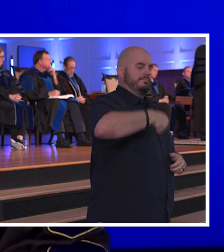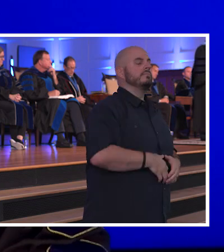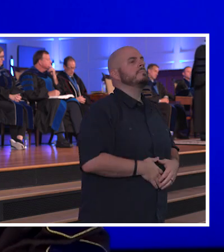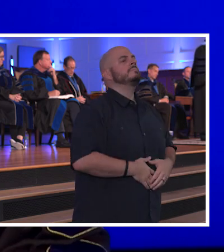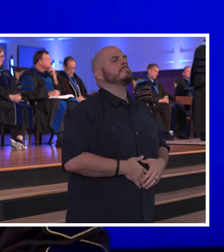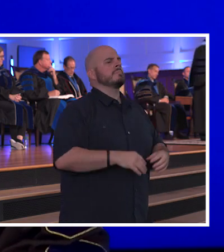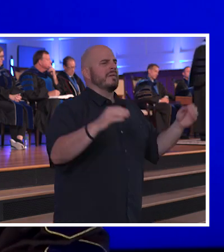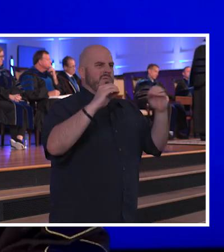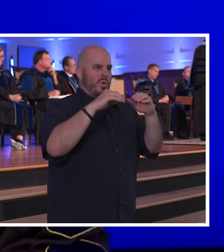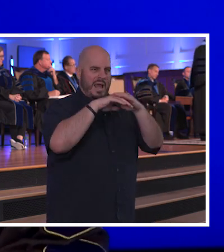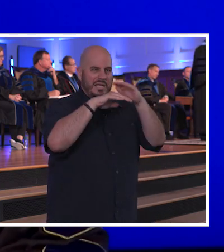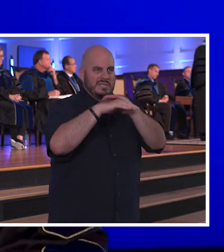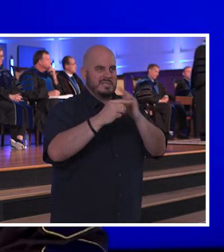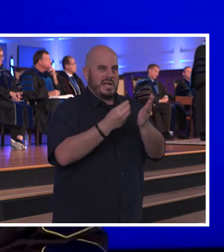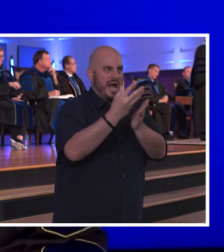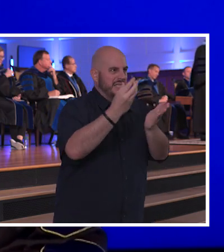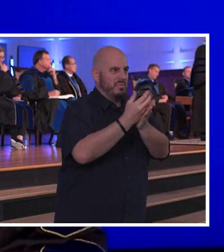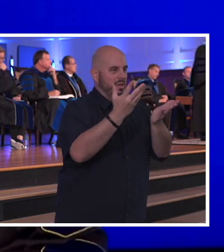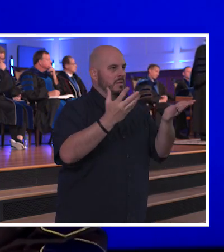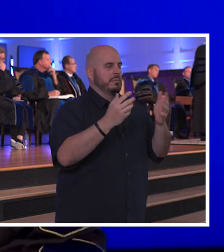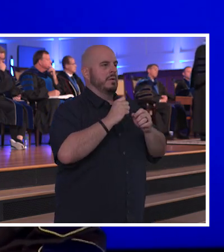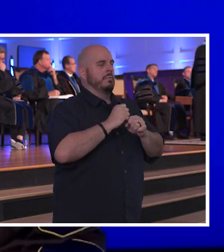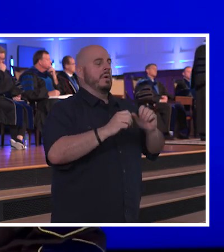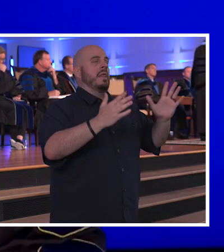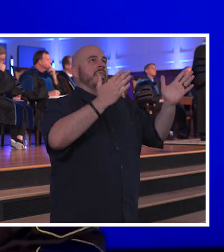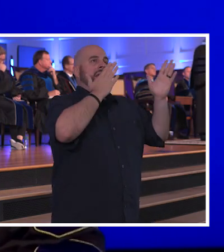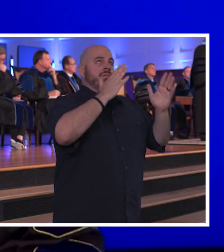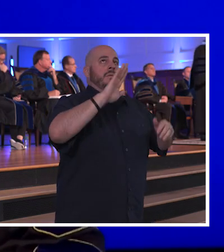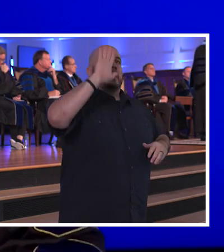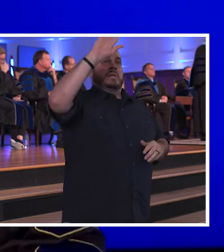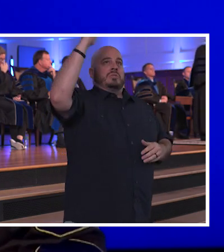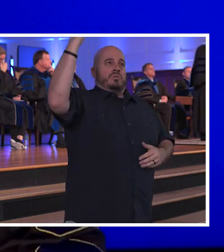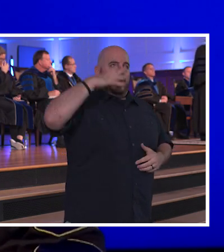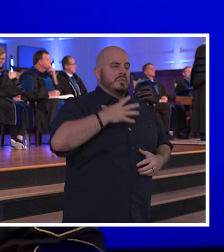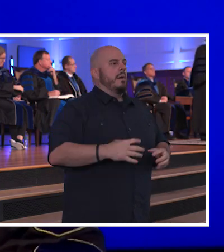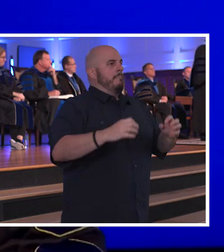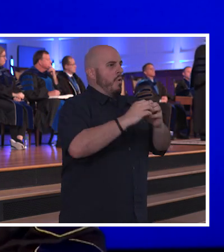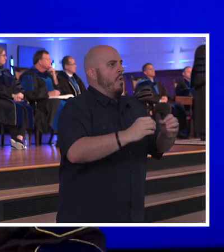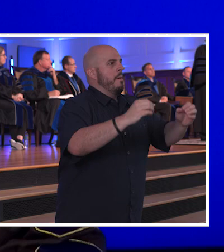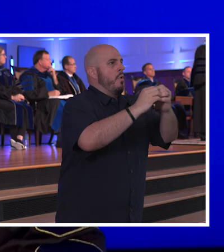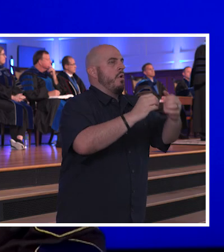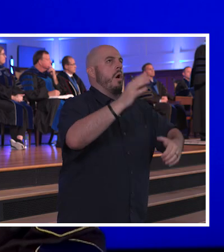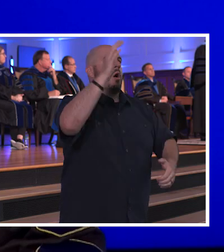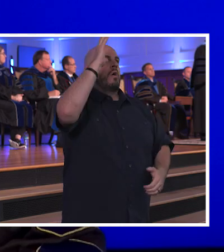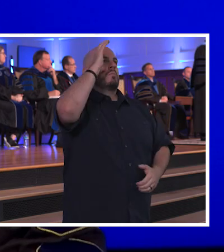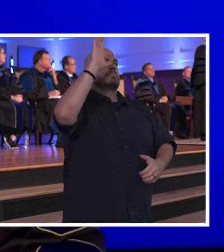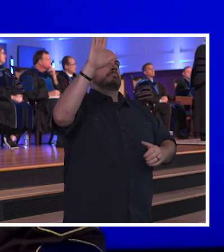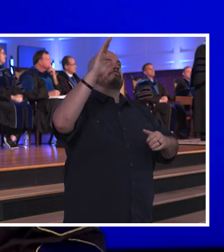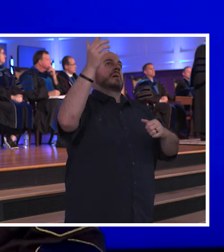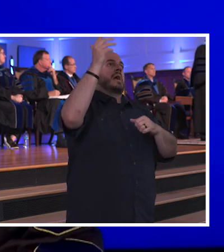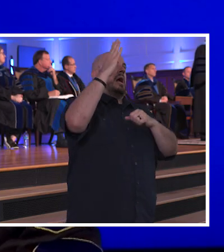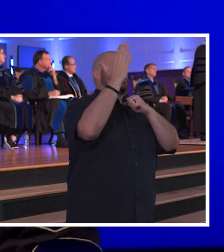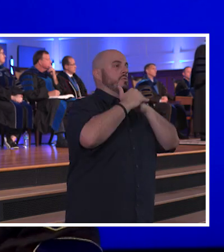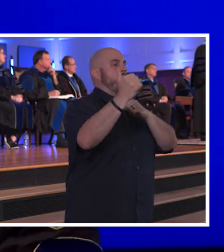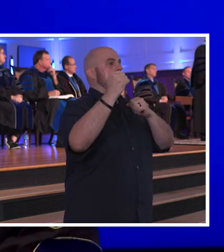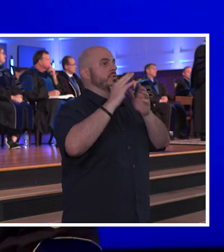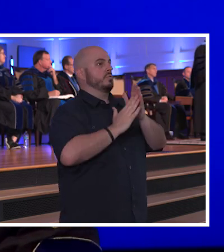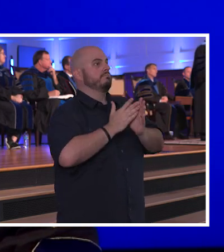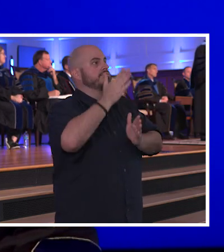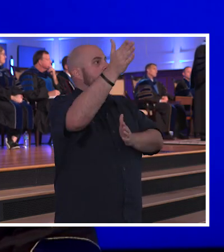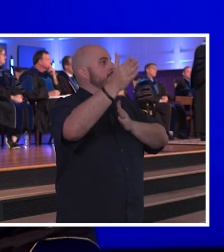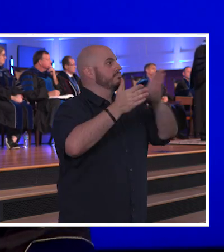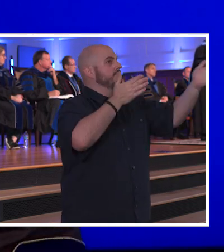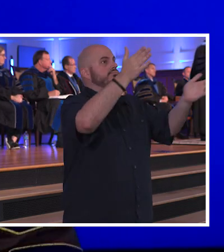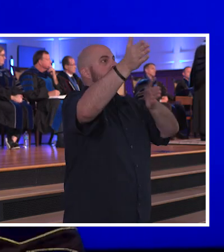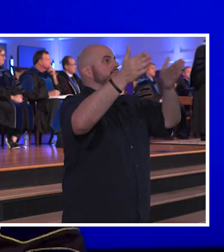that saves, but thankfully, by God's grace, more are hearing the Savior's call to go to the massive people group of the